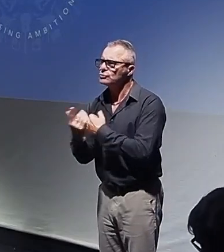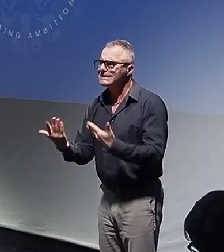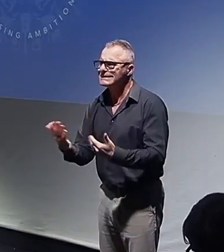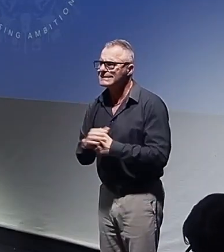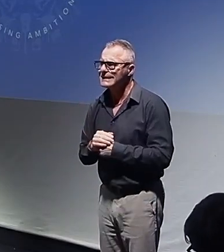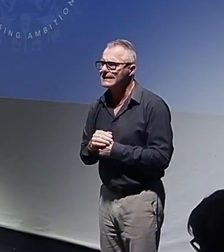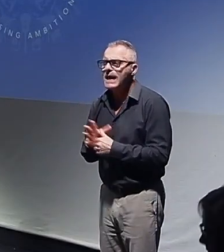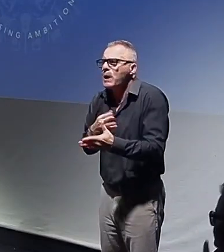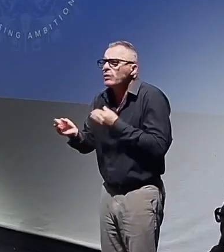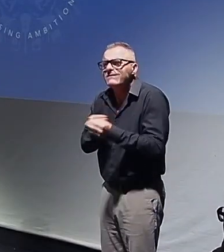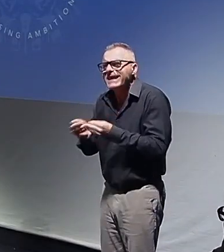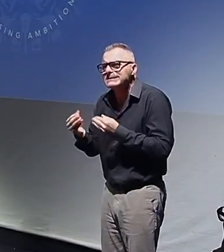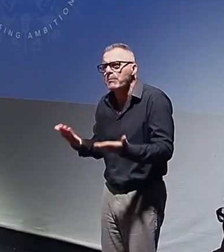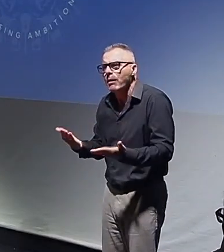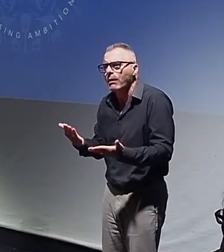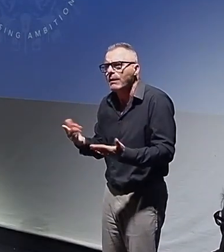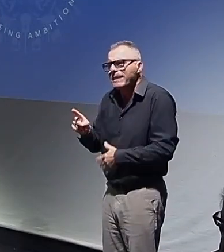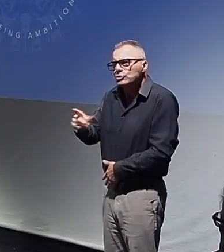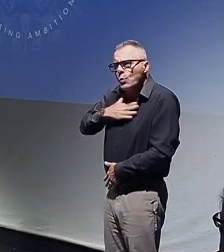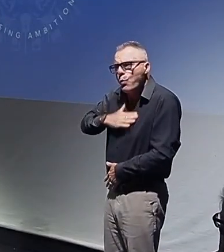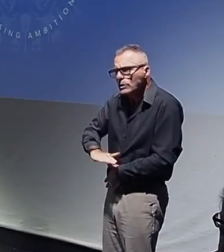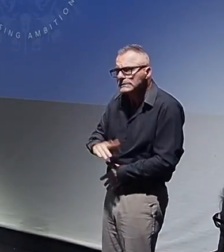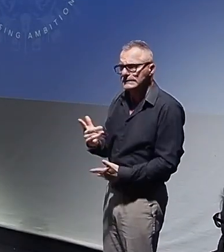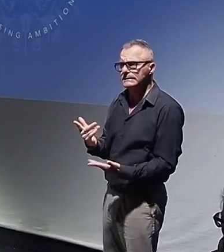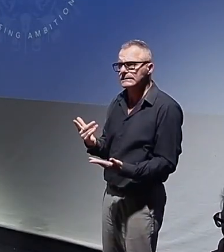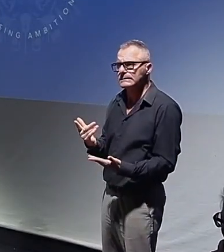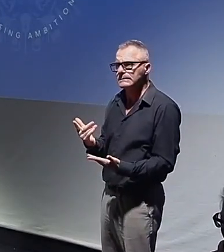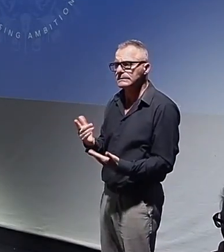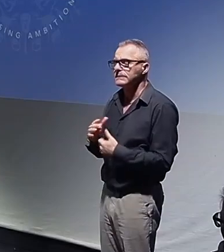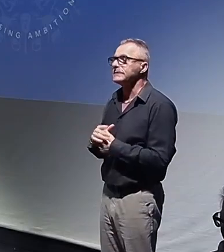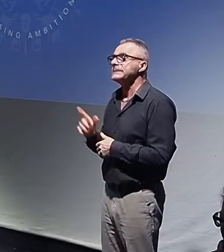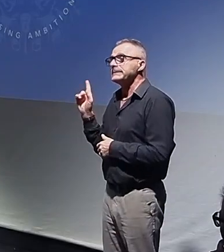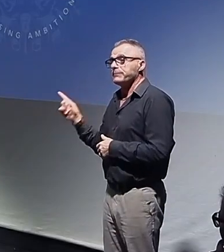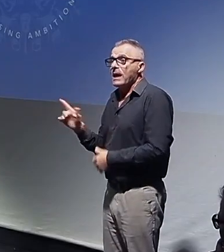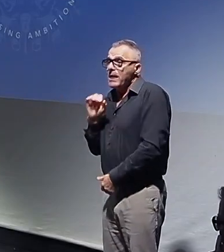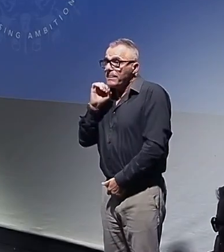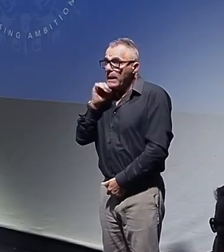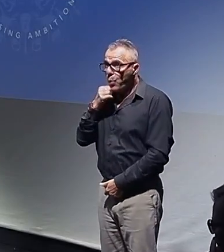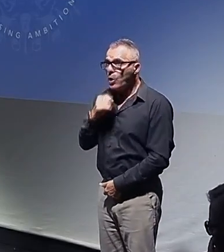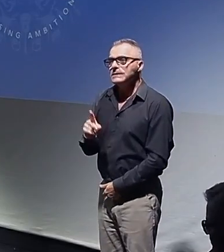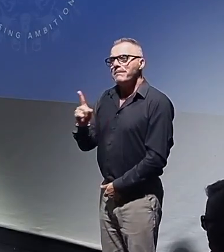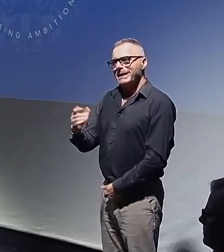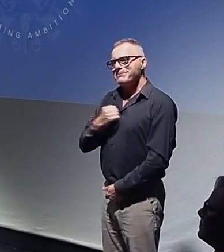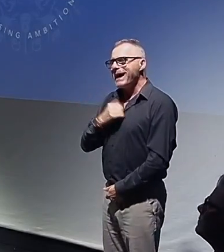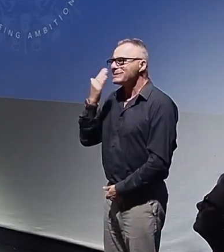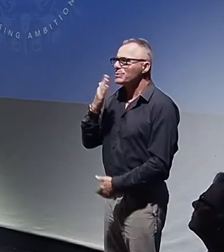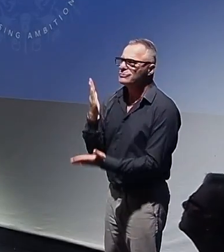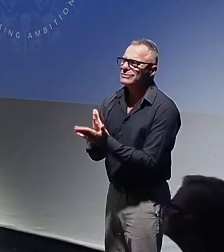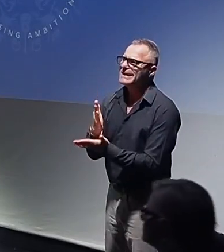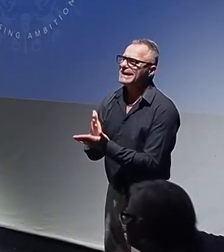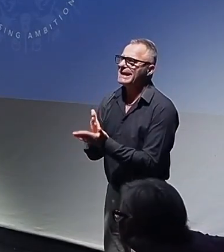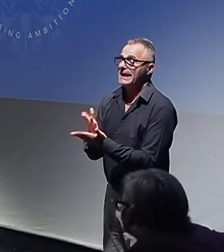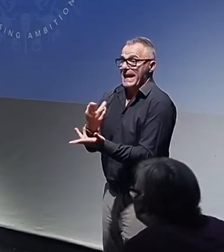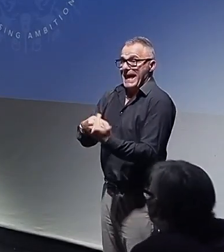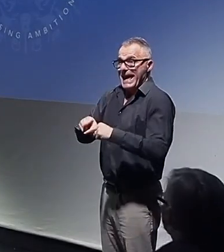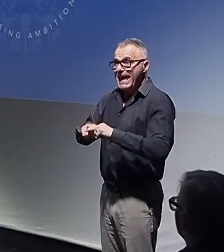give you the flexibility that you would want to actually follow your passion. Well, they probably would have done, but my school was very much, if